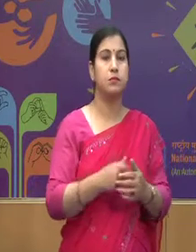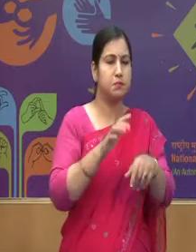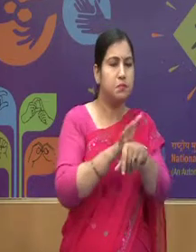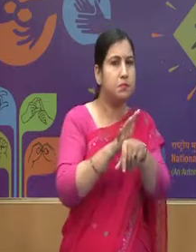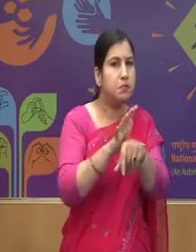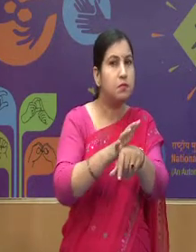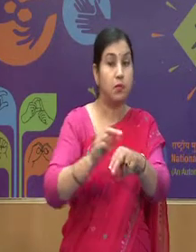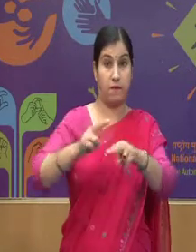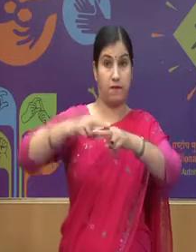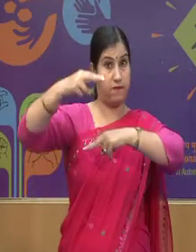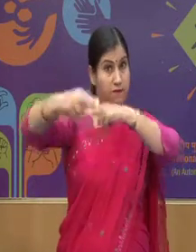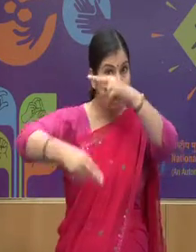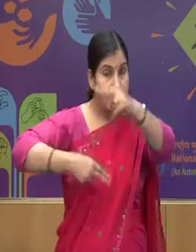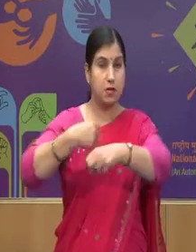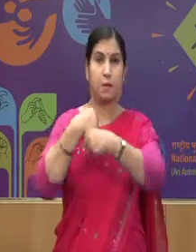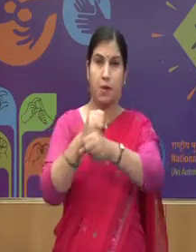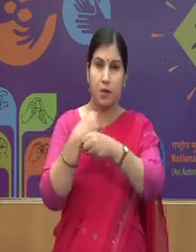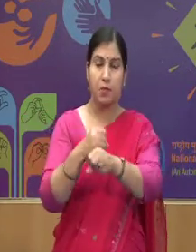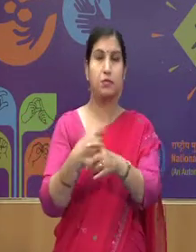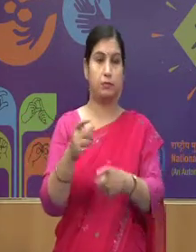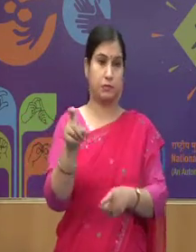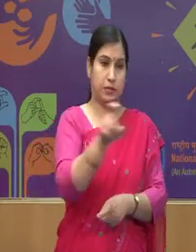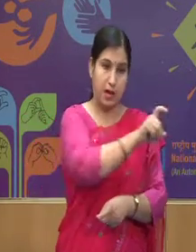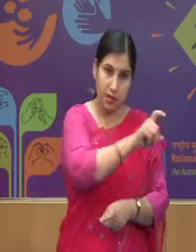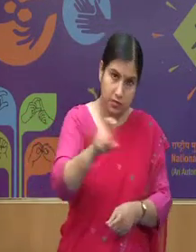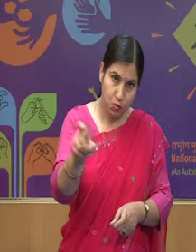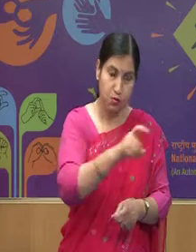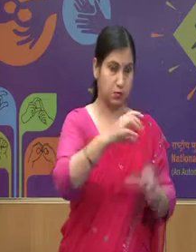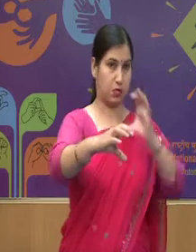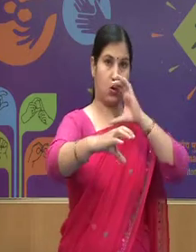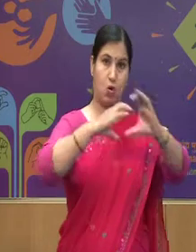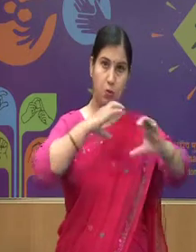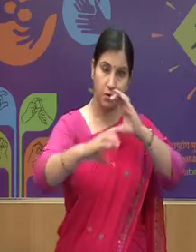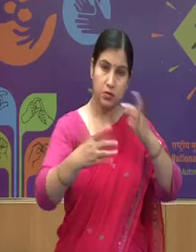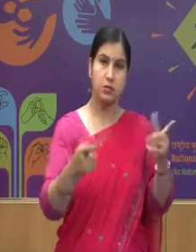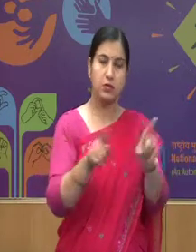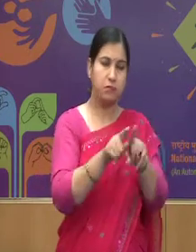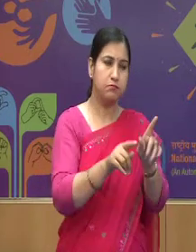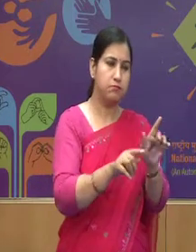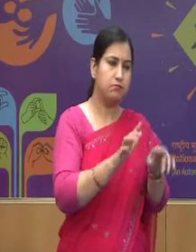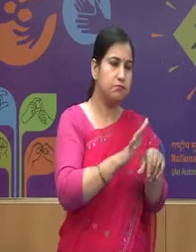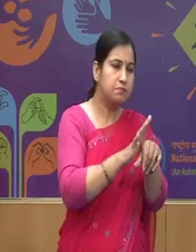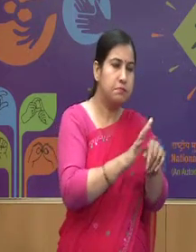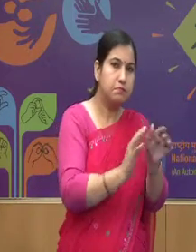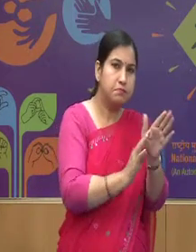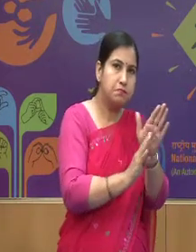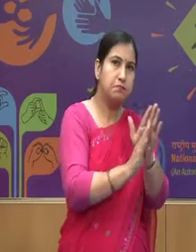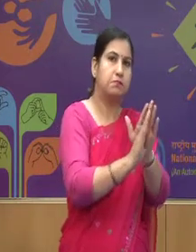With rapid industrialization, means of transport and communication also developed.